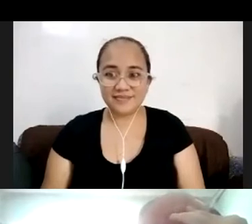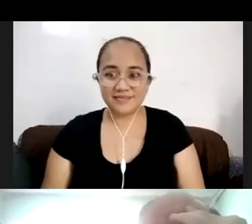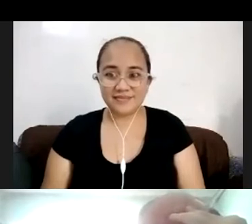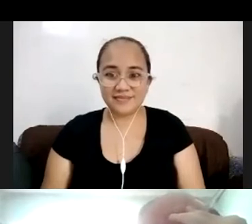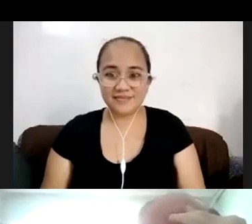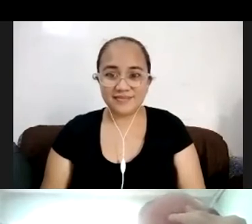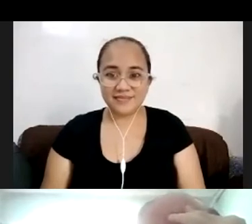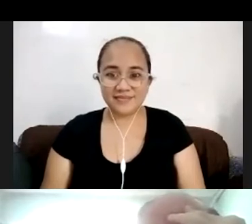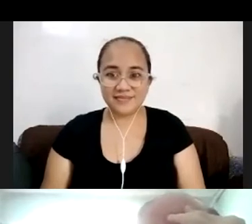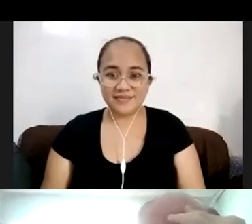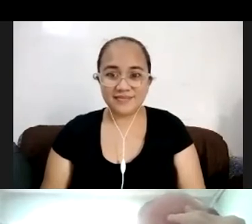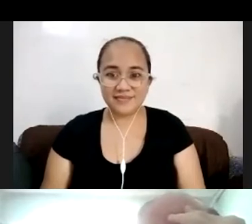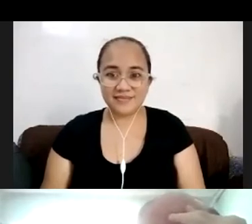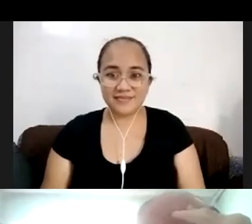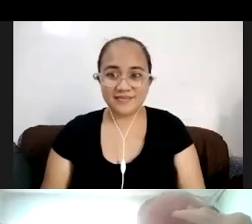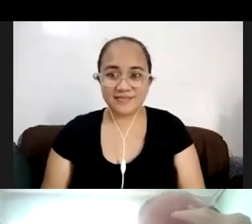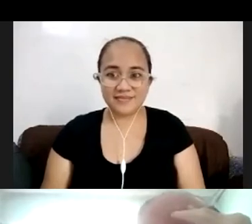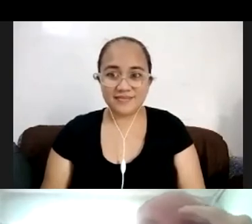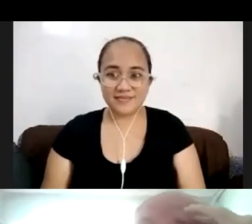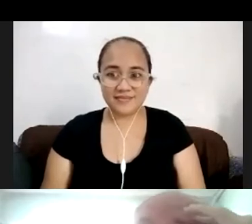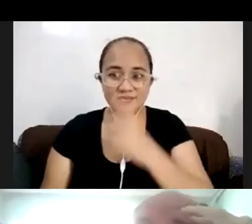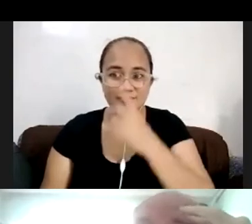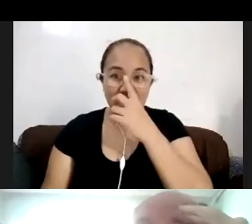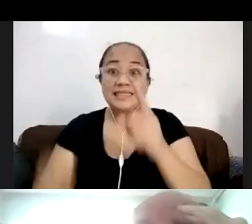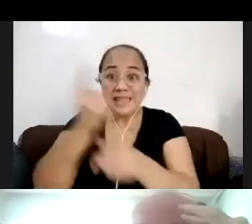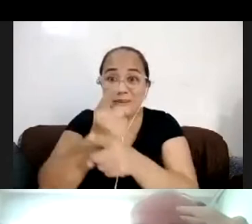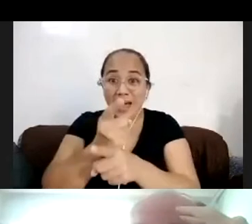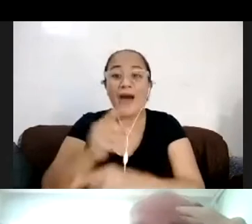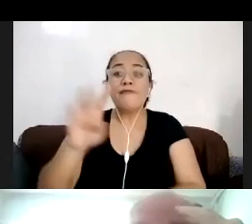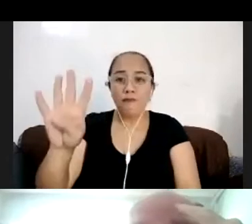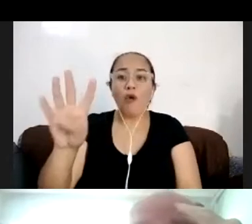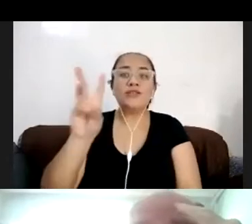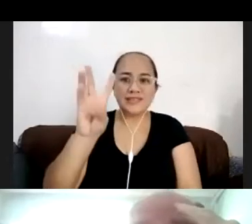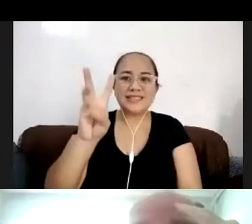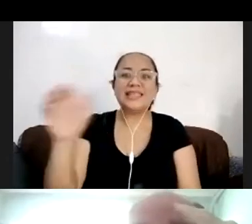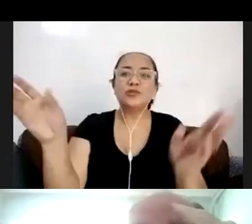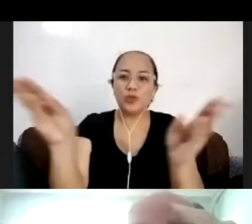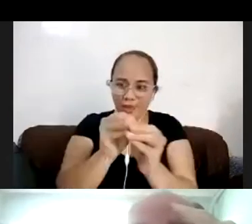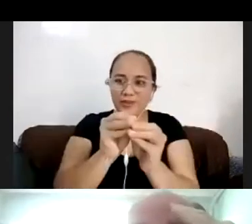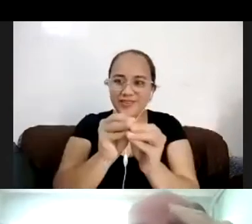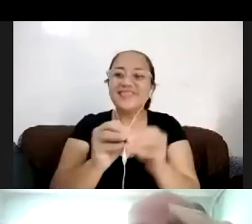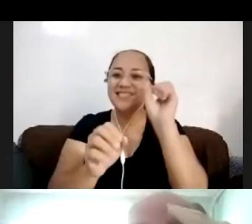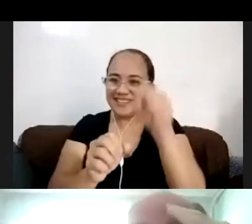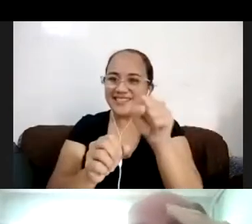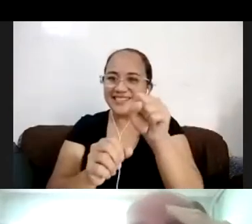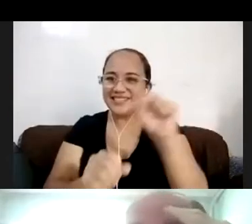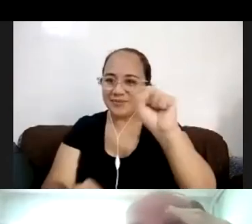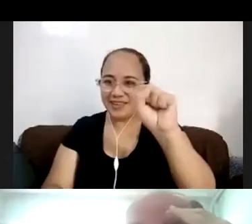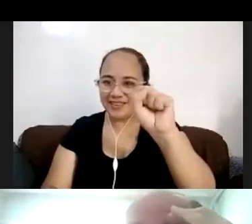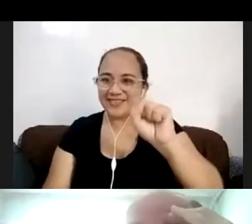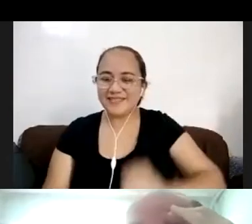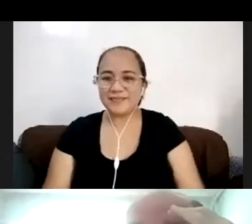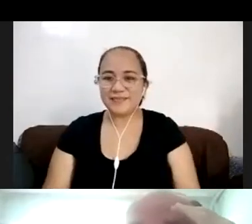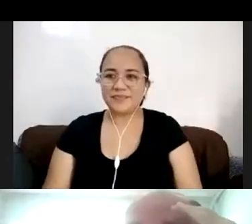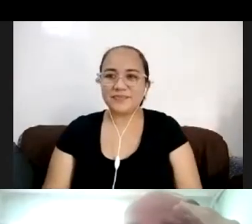Four 16 together, Ren's saying. Yes, 4, 16 together. Now, does that have